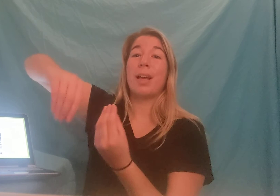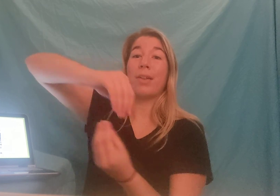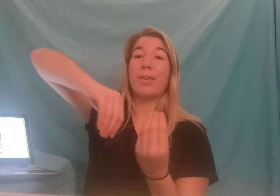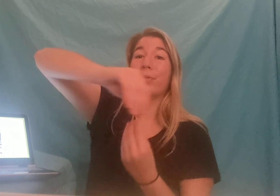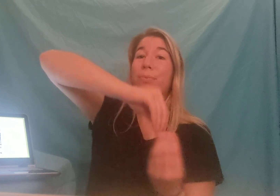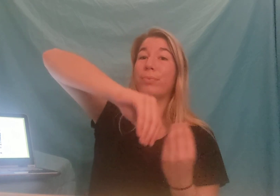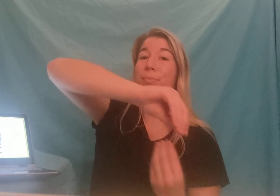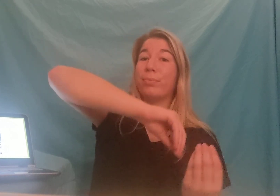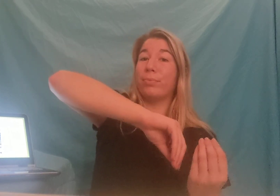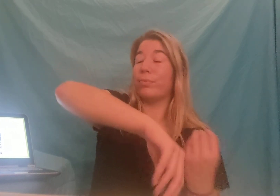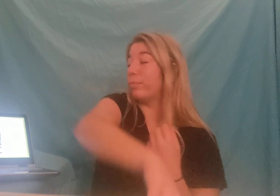Cyclone.